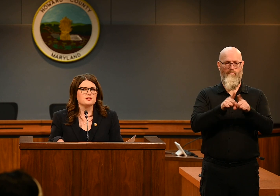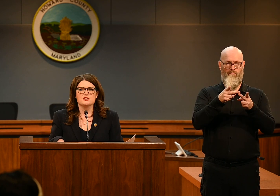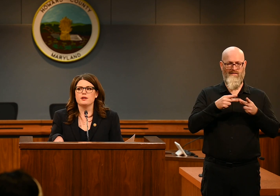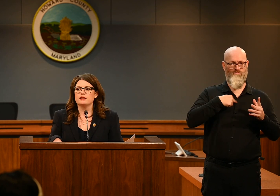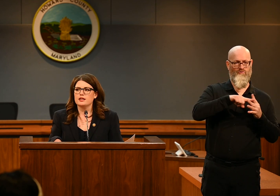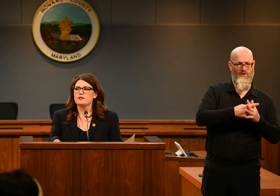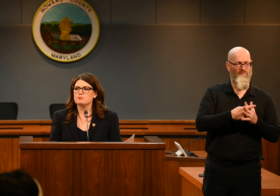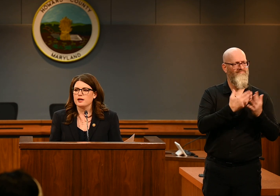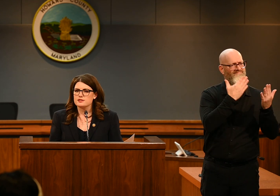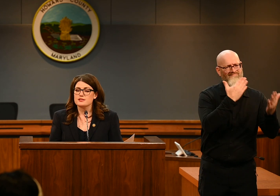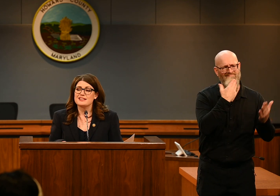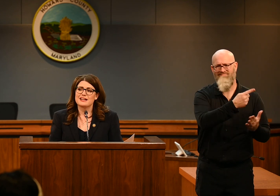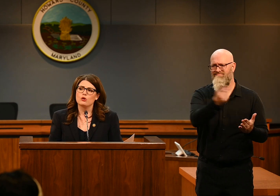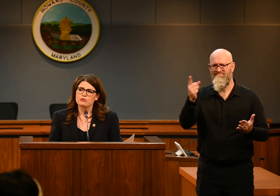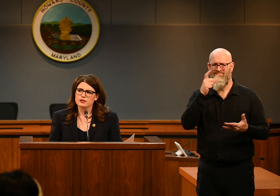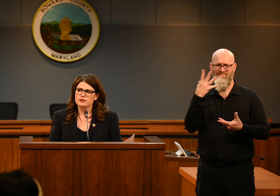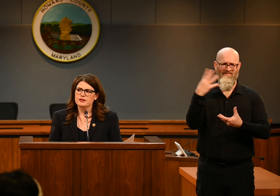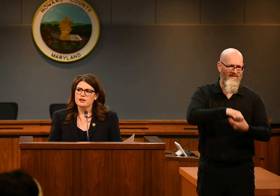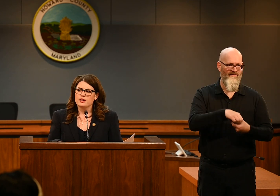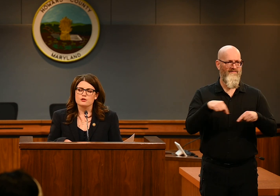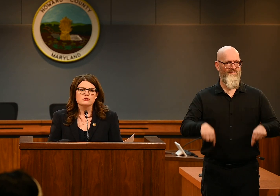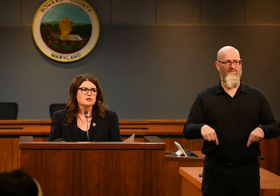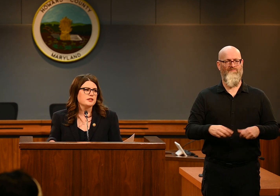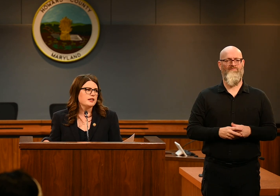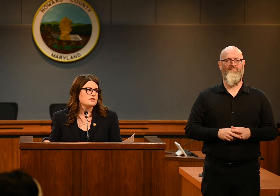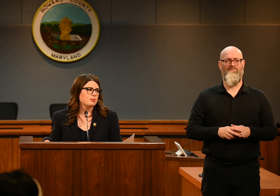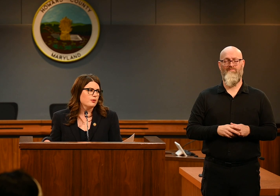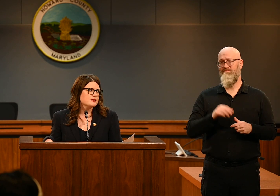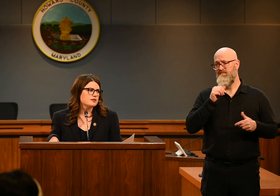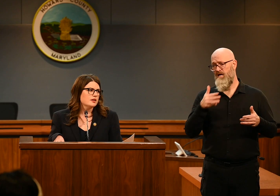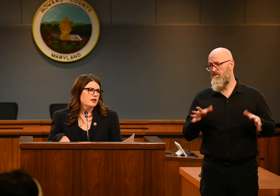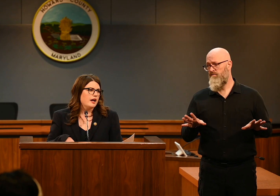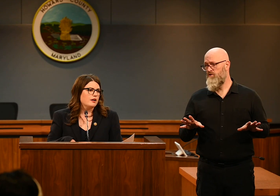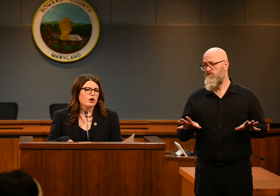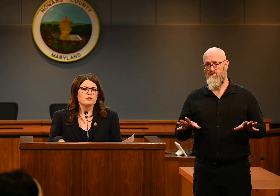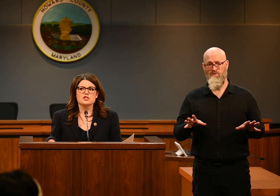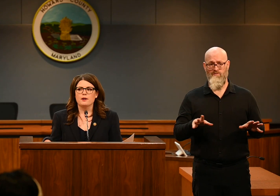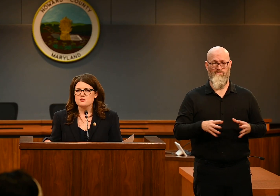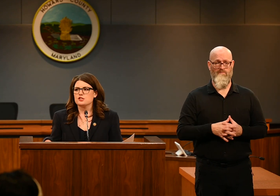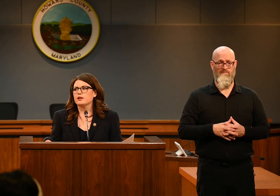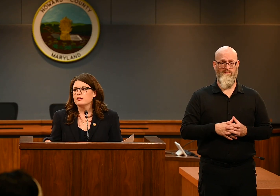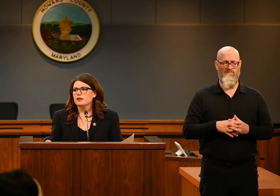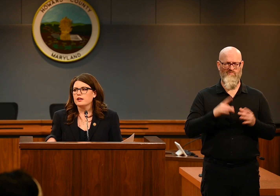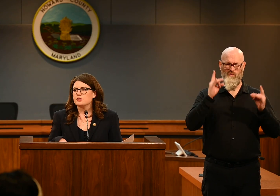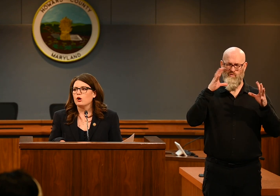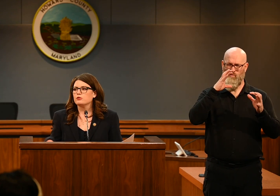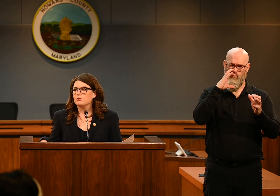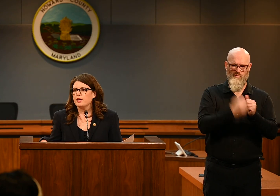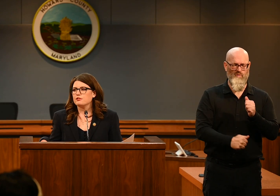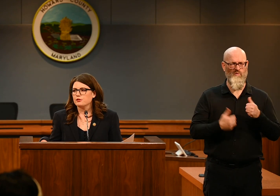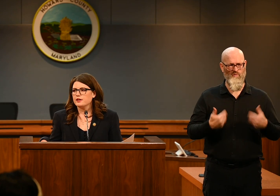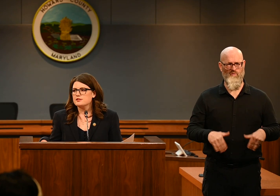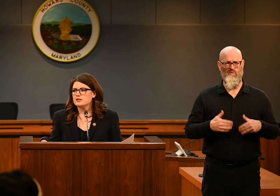has participated in this process. It is not over. The cruelty is the point, and our response to it is our